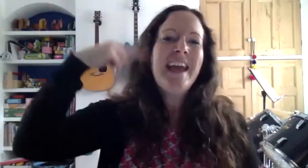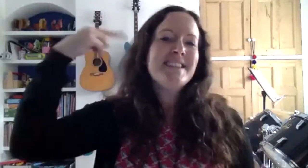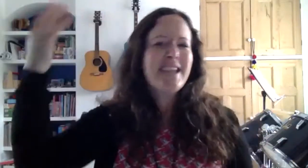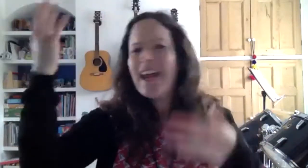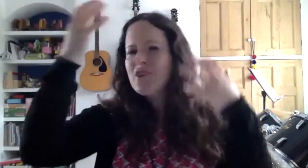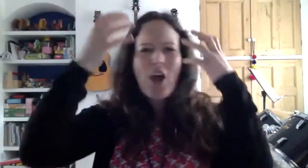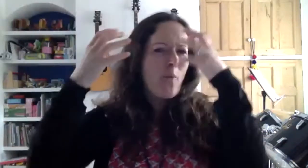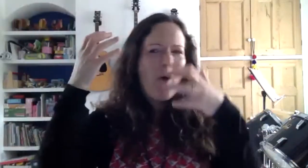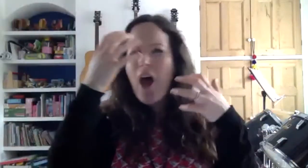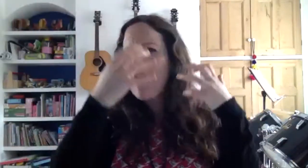Sing, don't worry